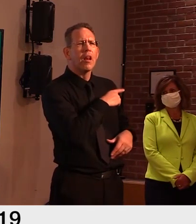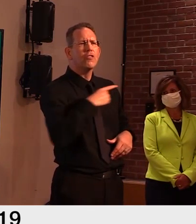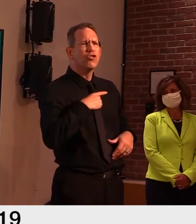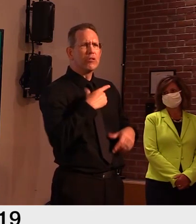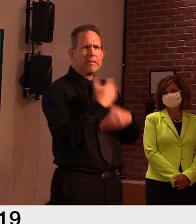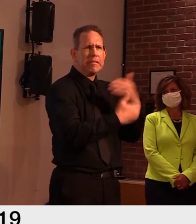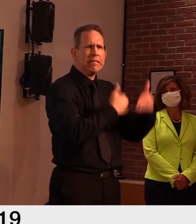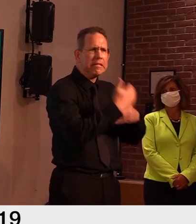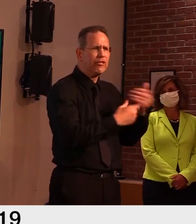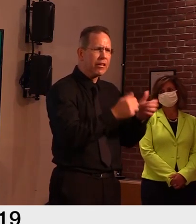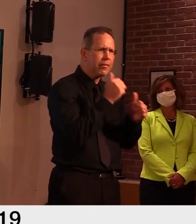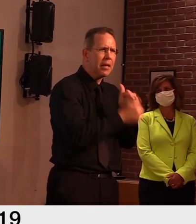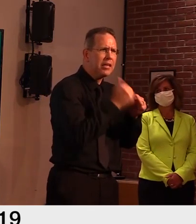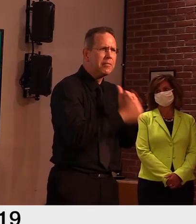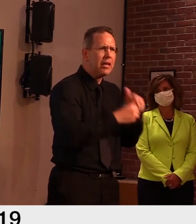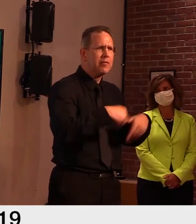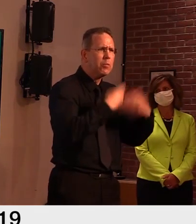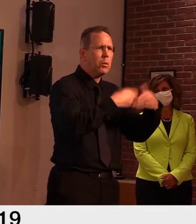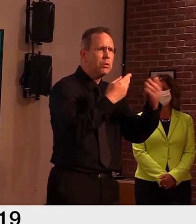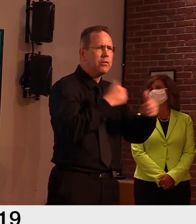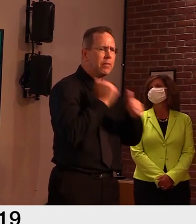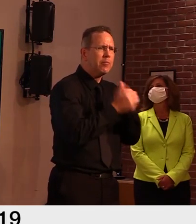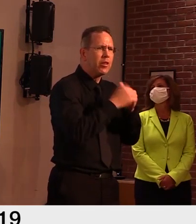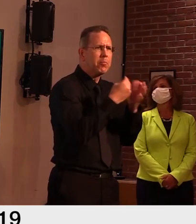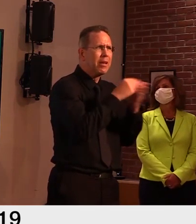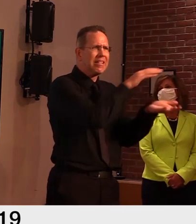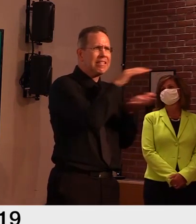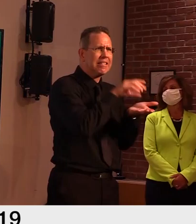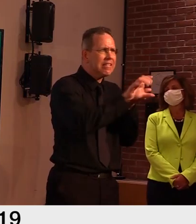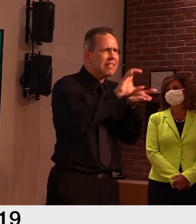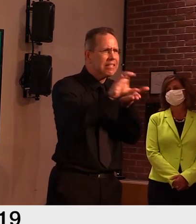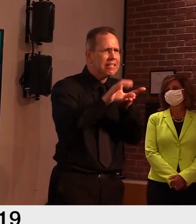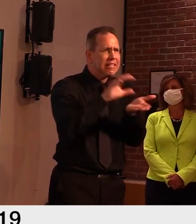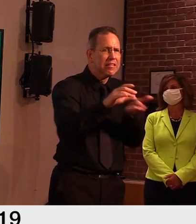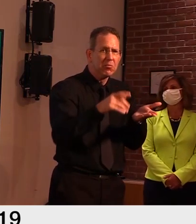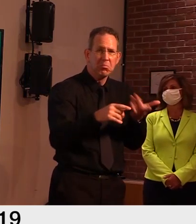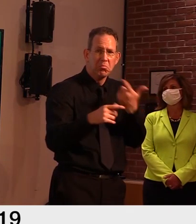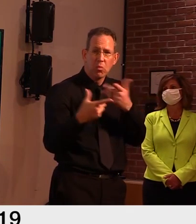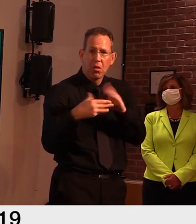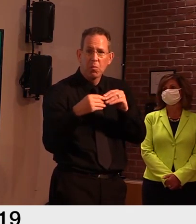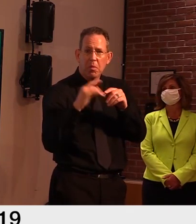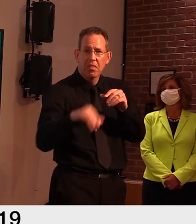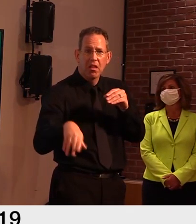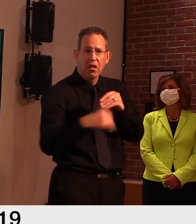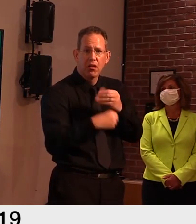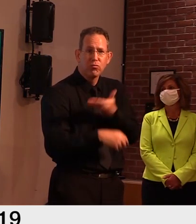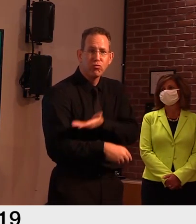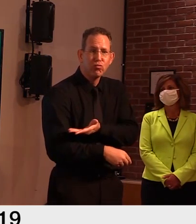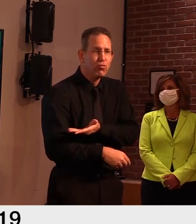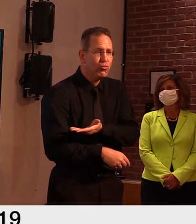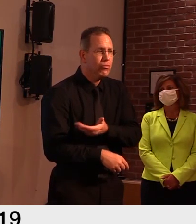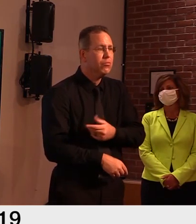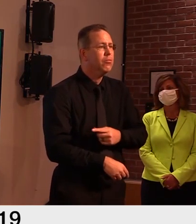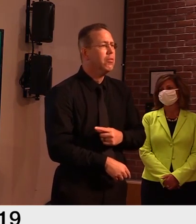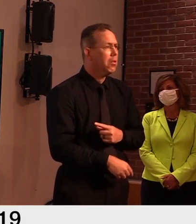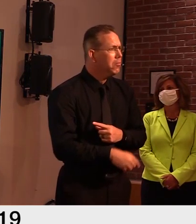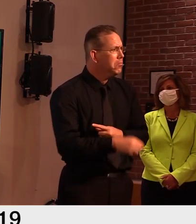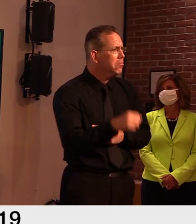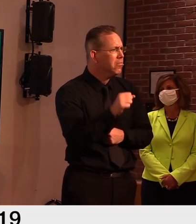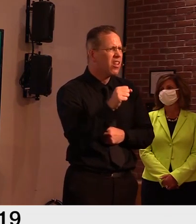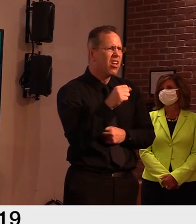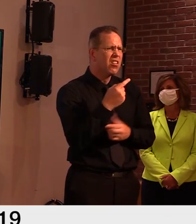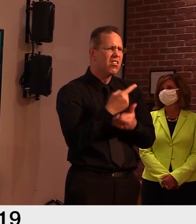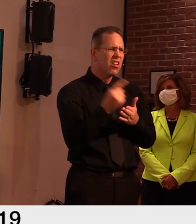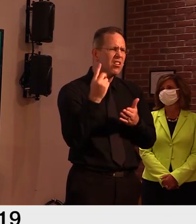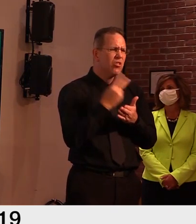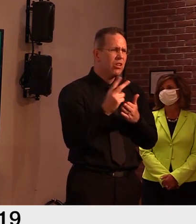comment on some of the large bills that are passing in the House and Senate this week, what you'd like before next week's. Yeah, well,